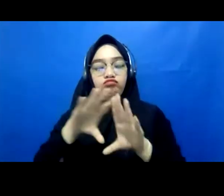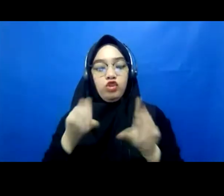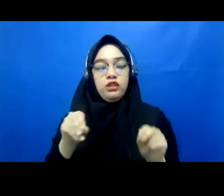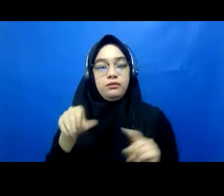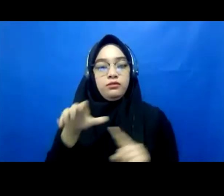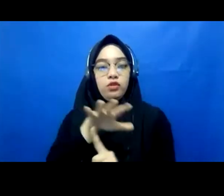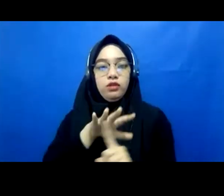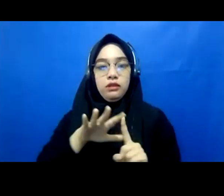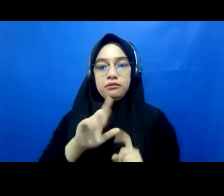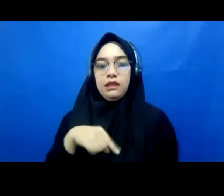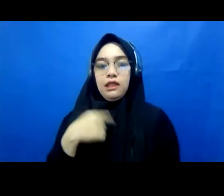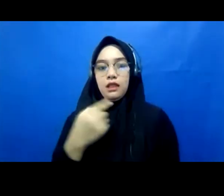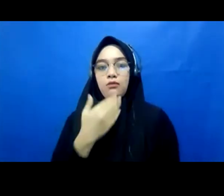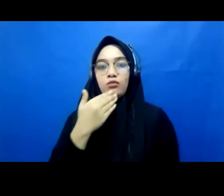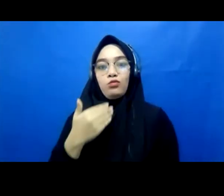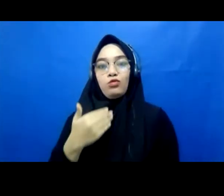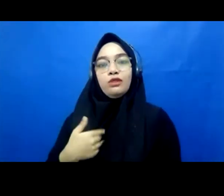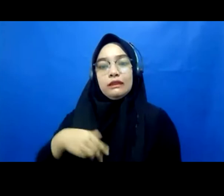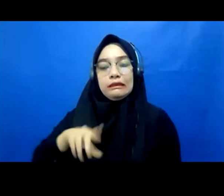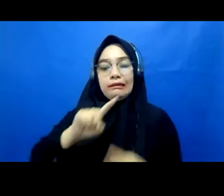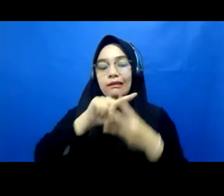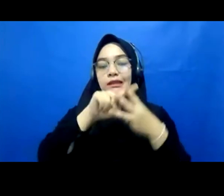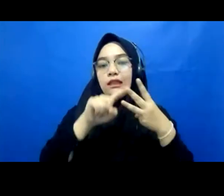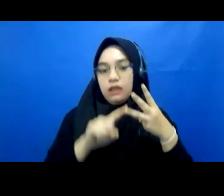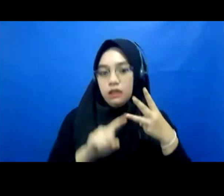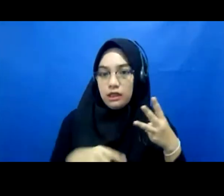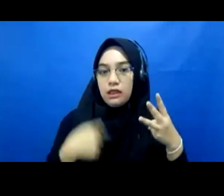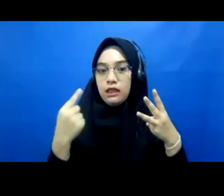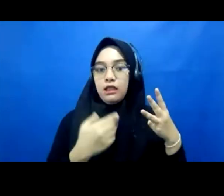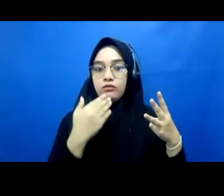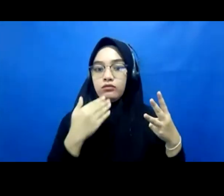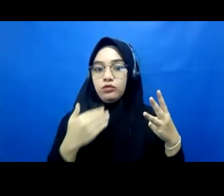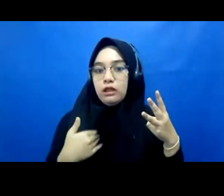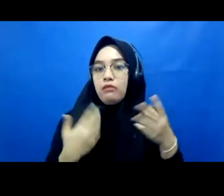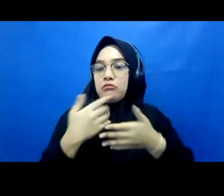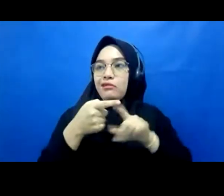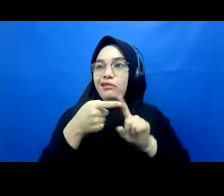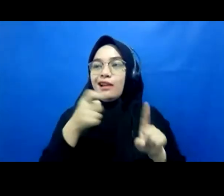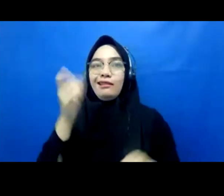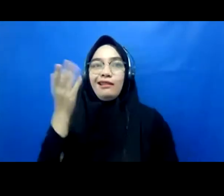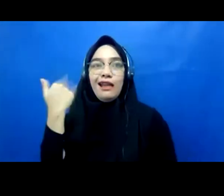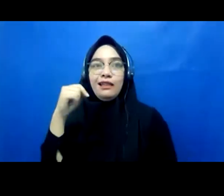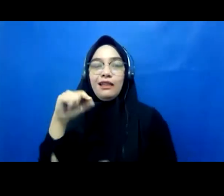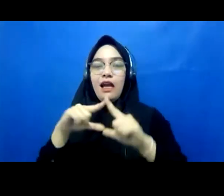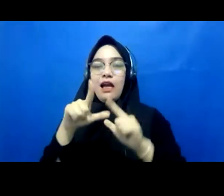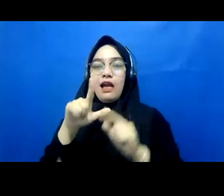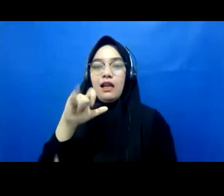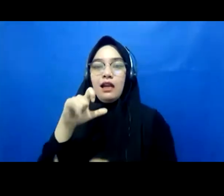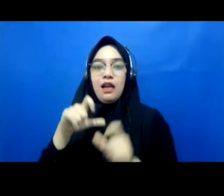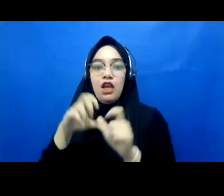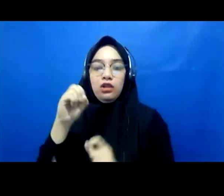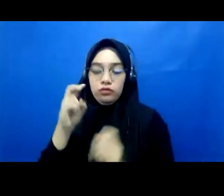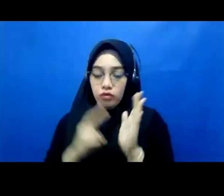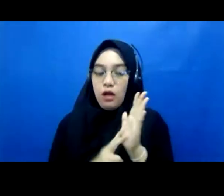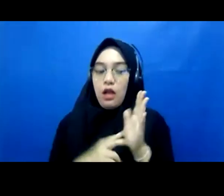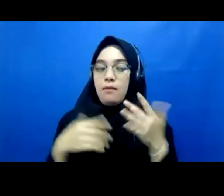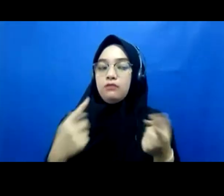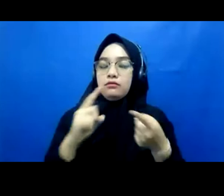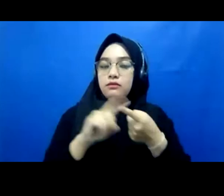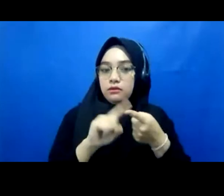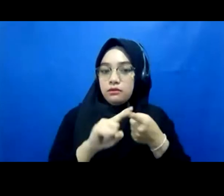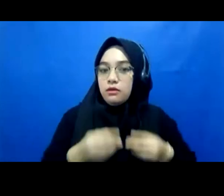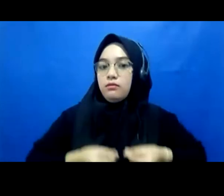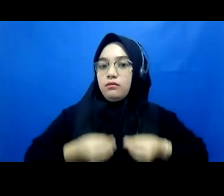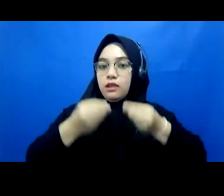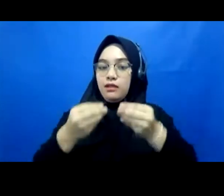all of the three things that Alison outlined in their findings. So we are both providing accessible and